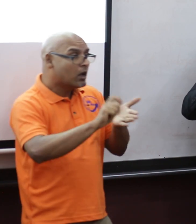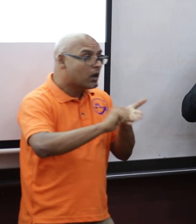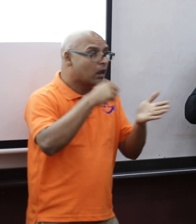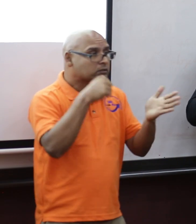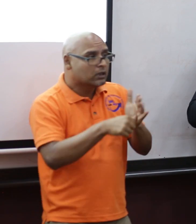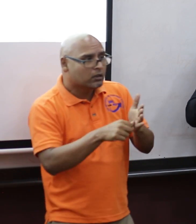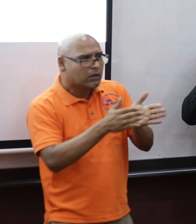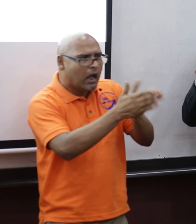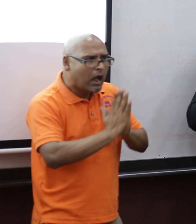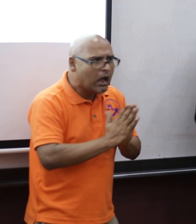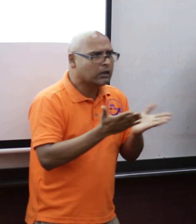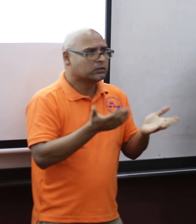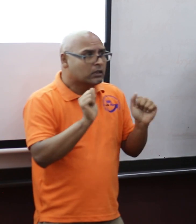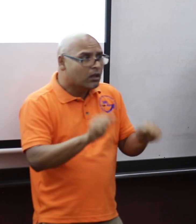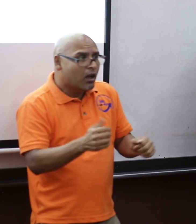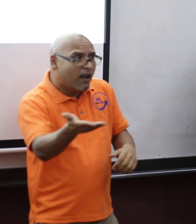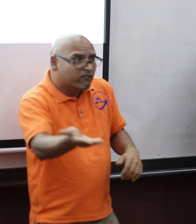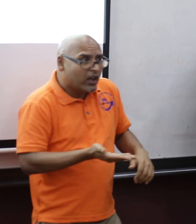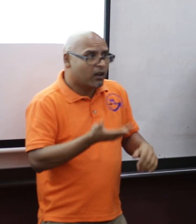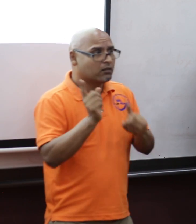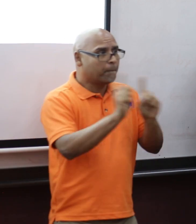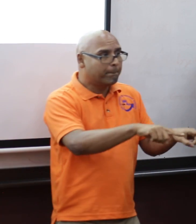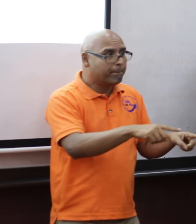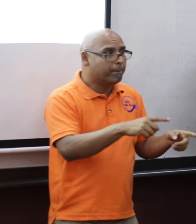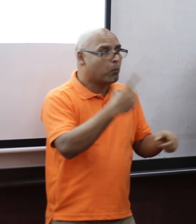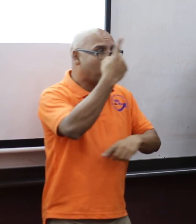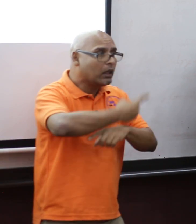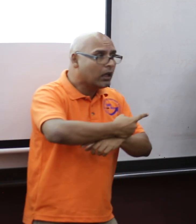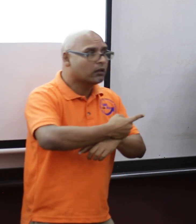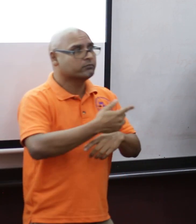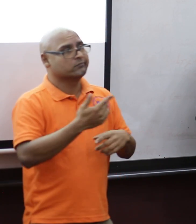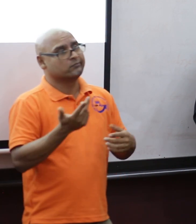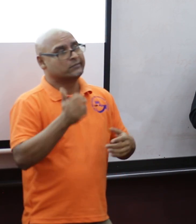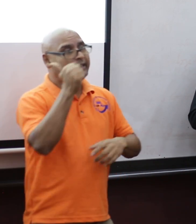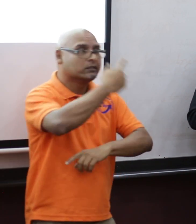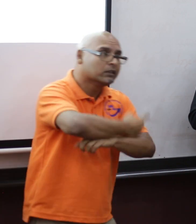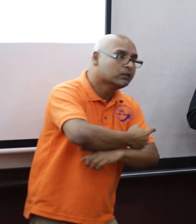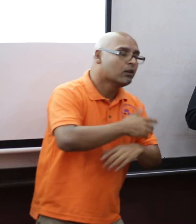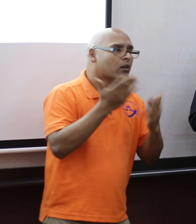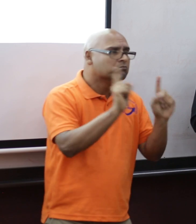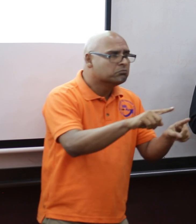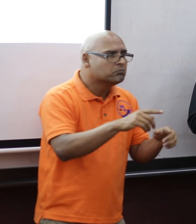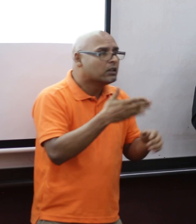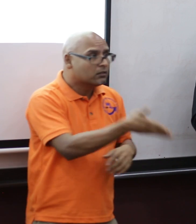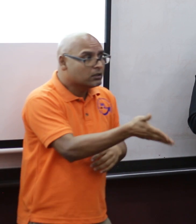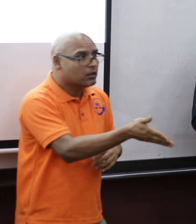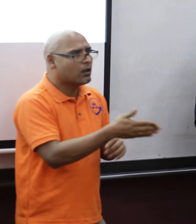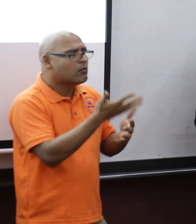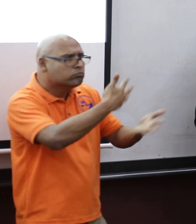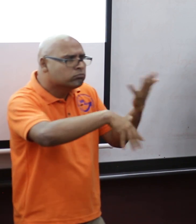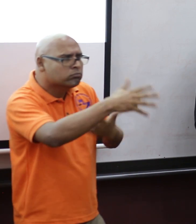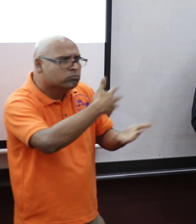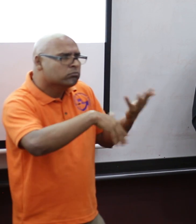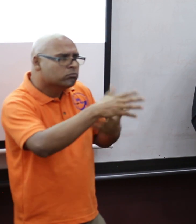You know, like 10 kids come from that school, come to the special school and spend a day with these kids. You see, inclusion benefits everyone, not